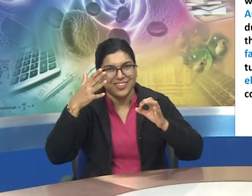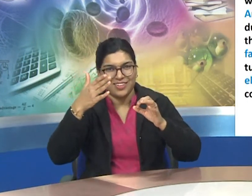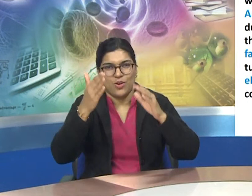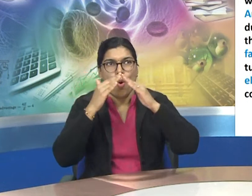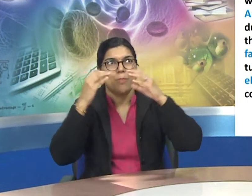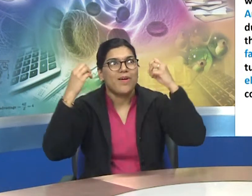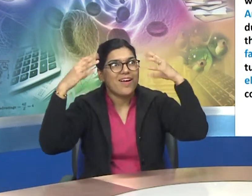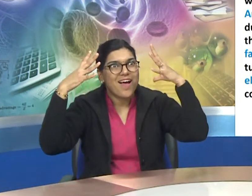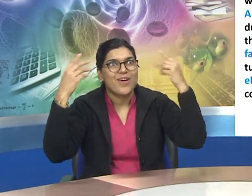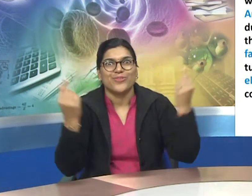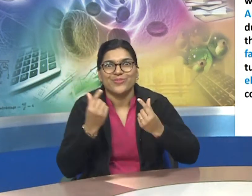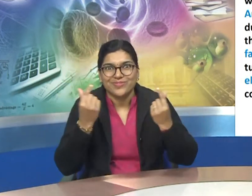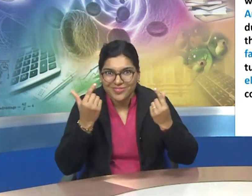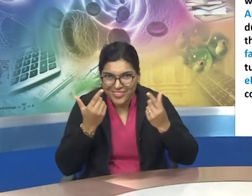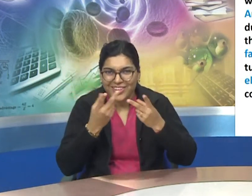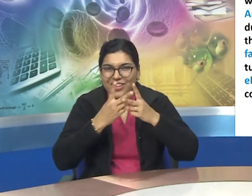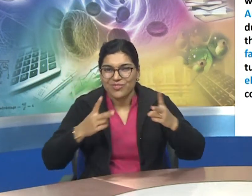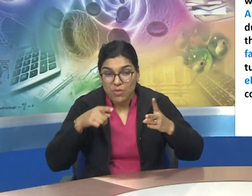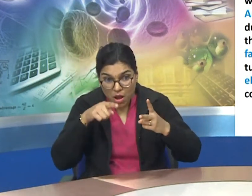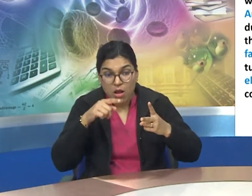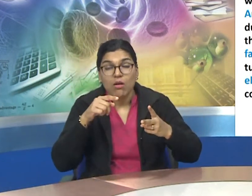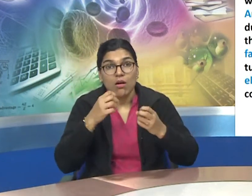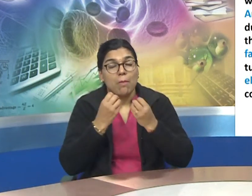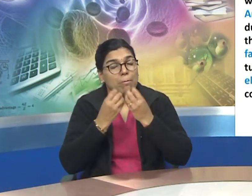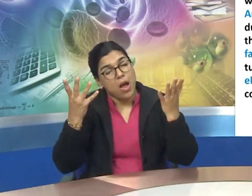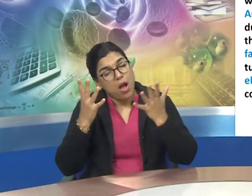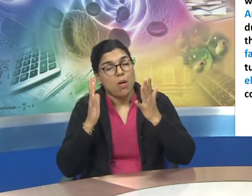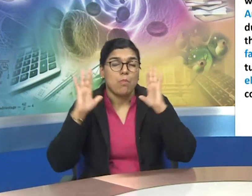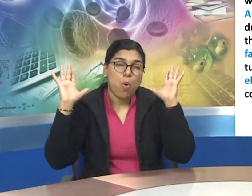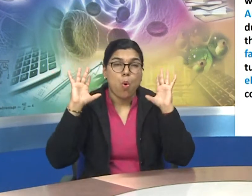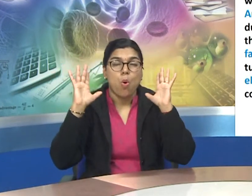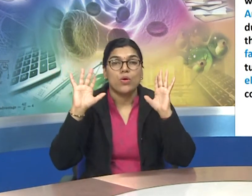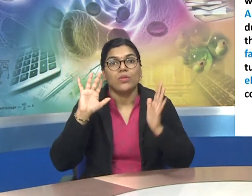By the 1910, wind turbines,